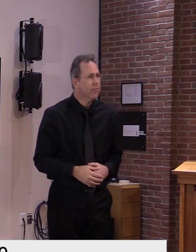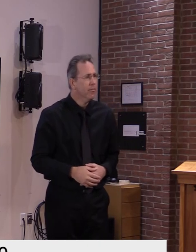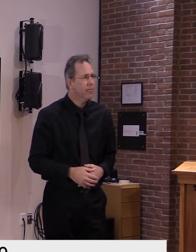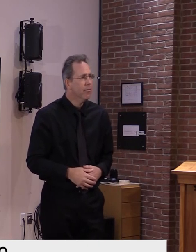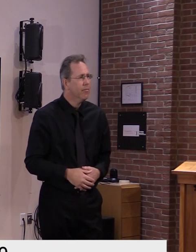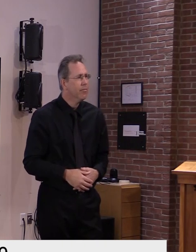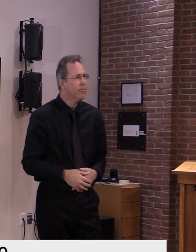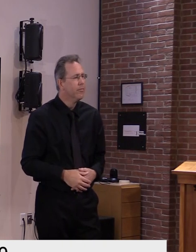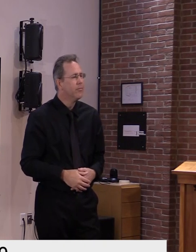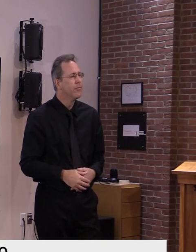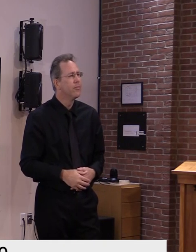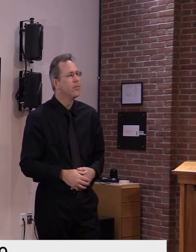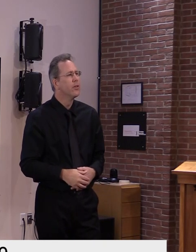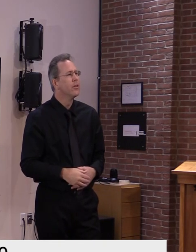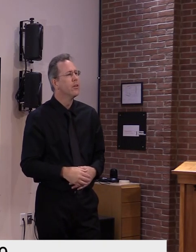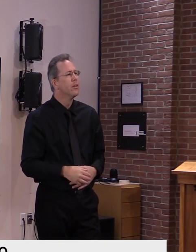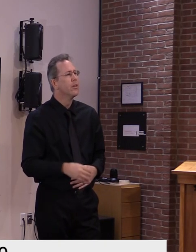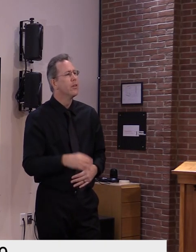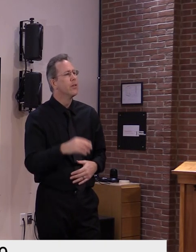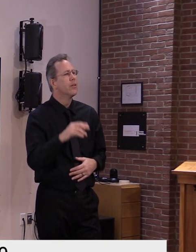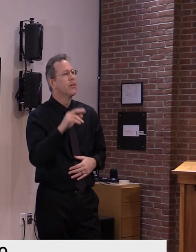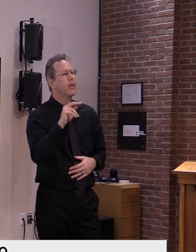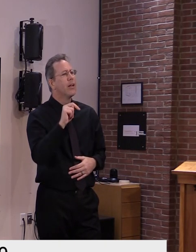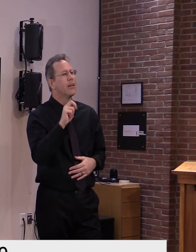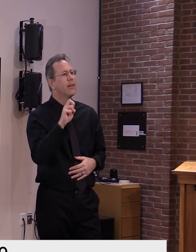Steve, NEKTV?